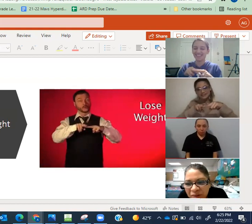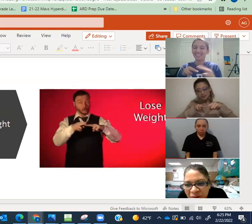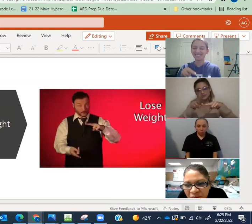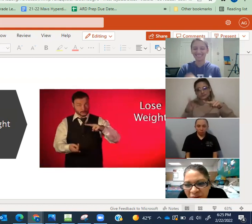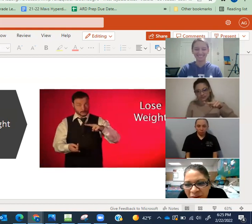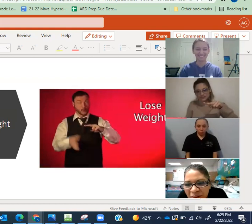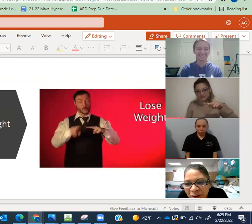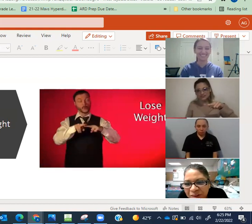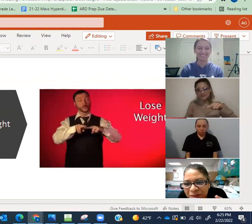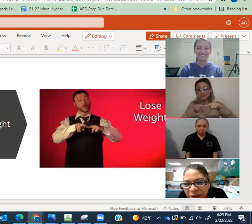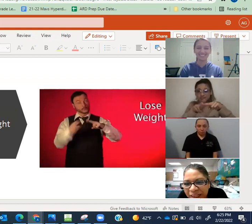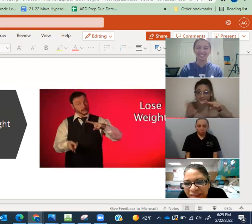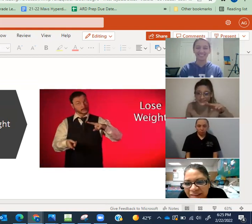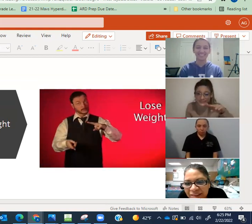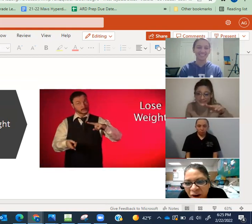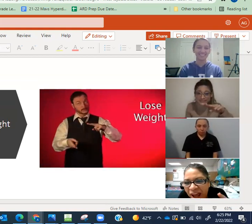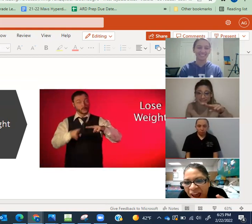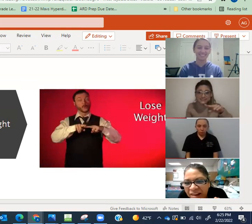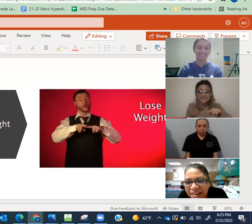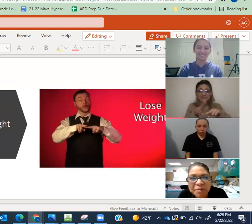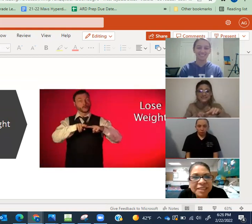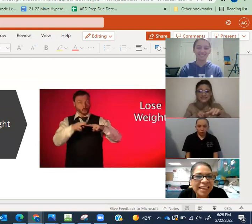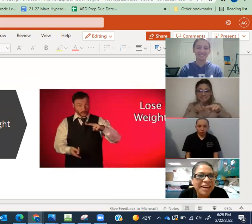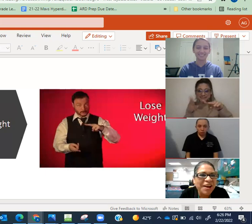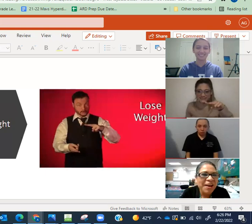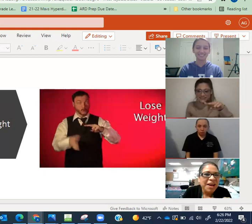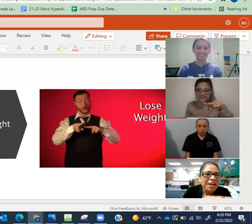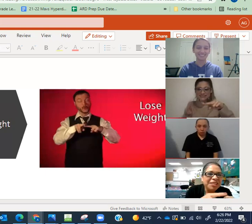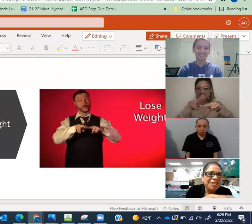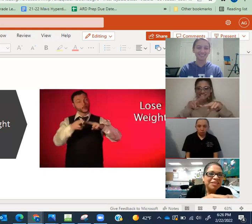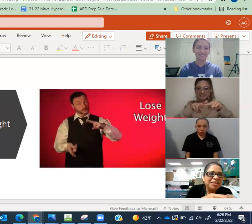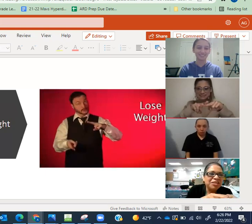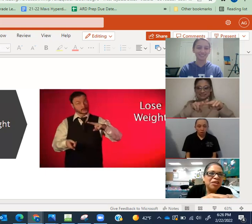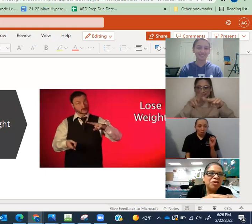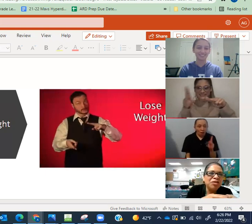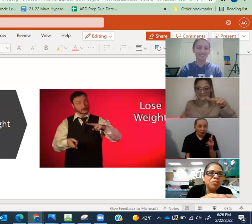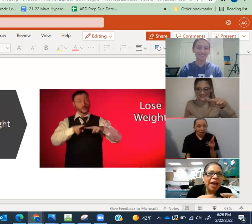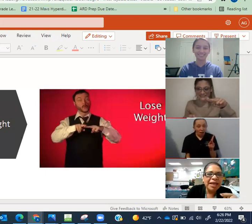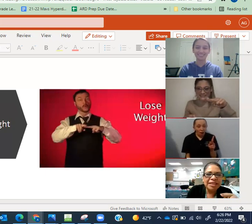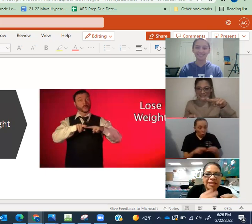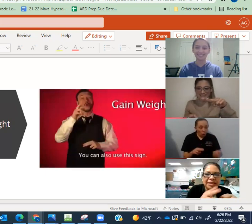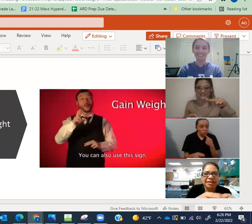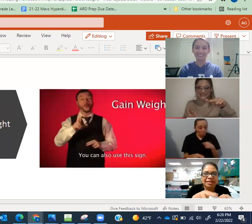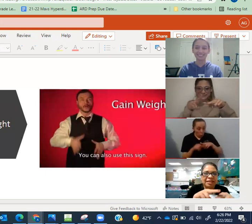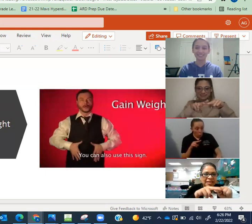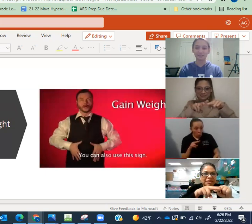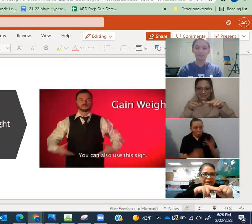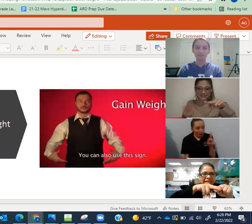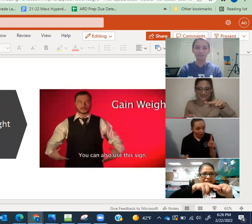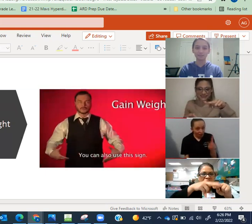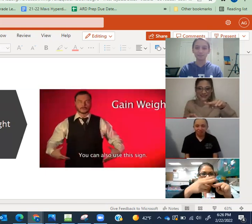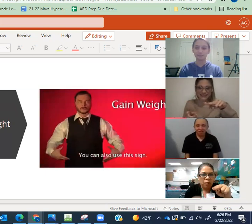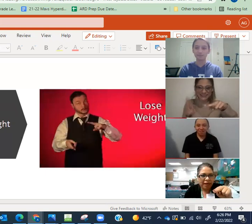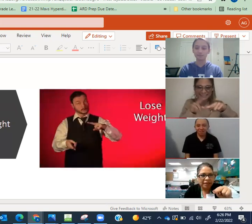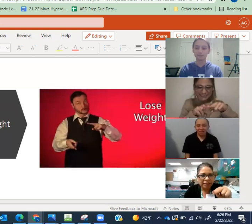Lose weight. Lose weight. Okay. No, I'm just kidding. No, So no, lose no. weight. This